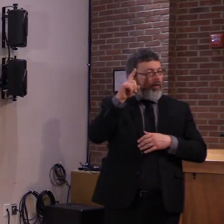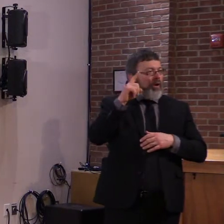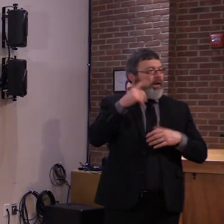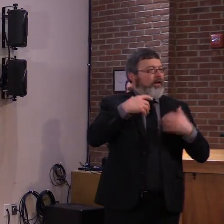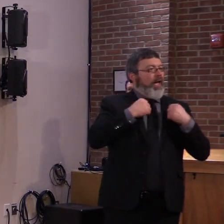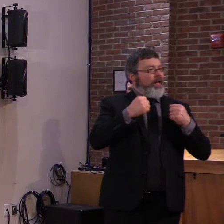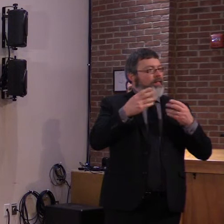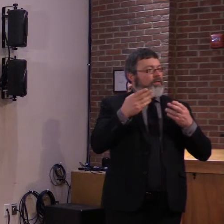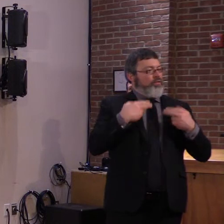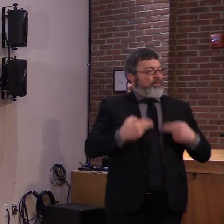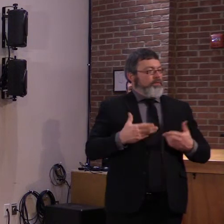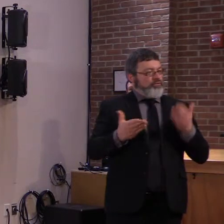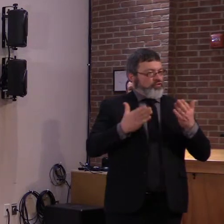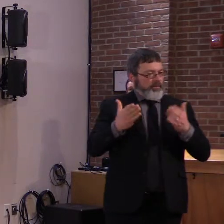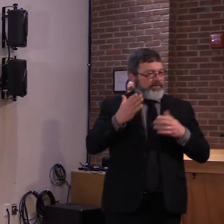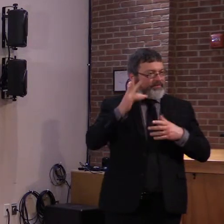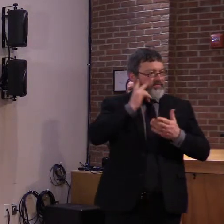there are